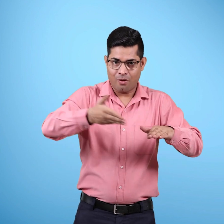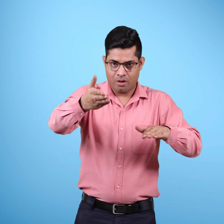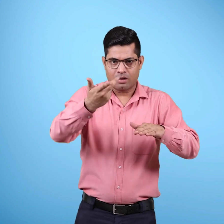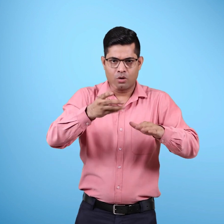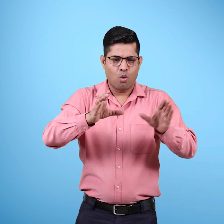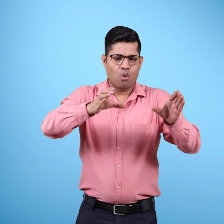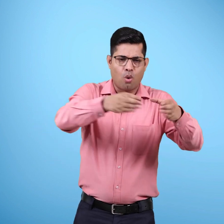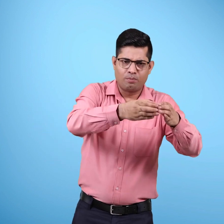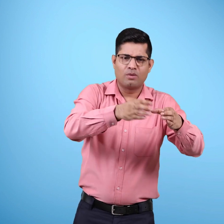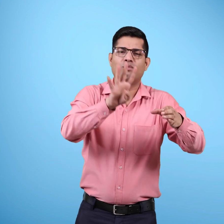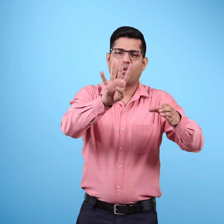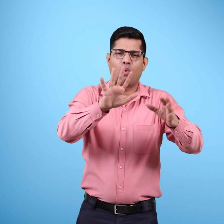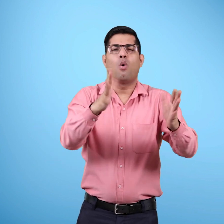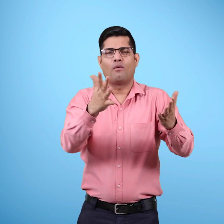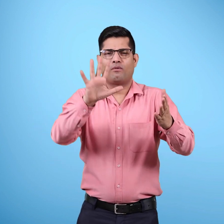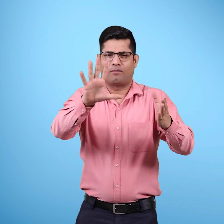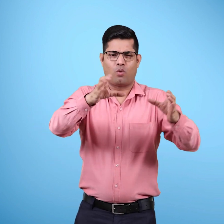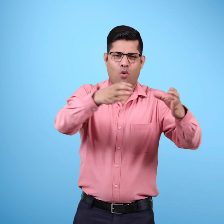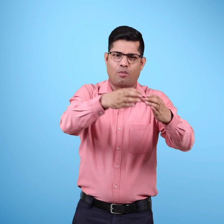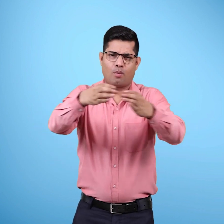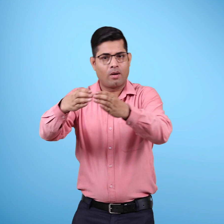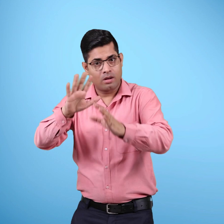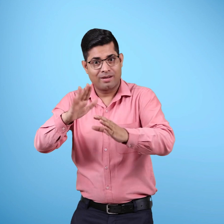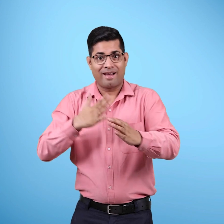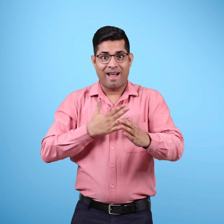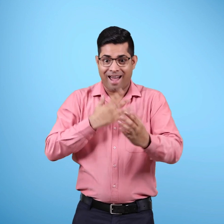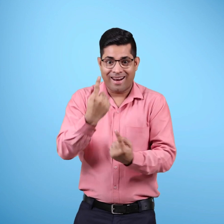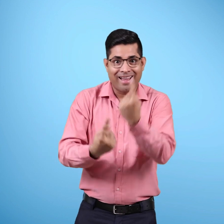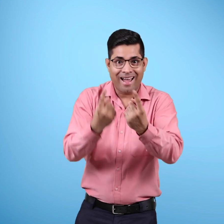student can work in groups of 4 to 5